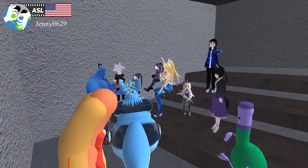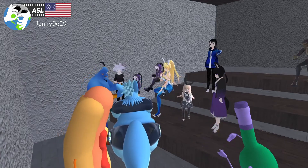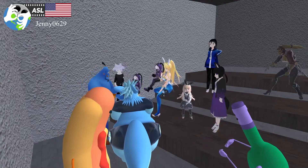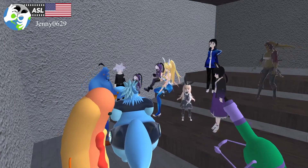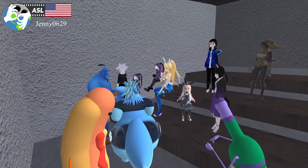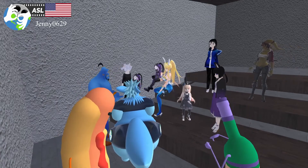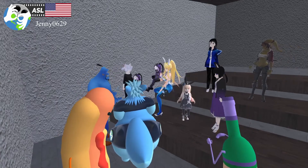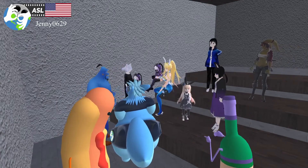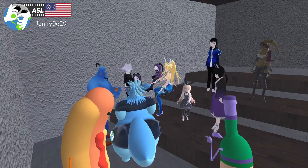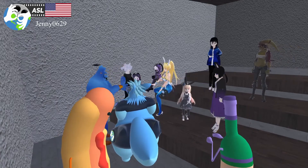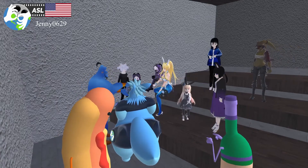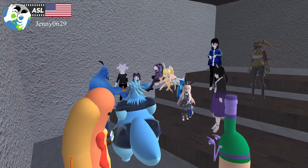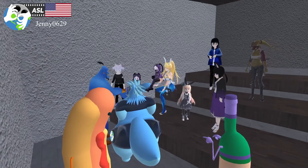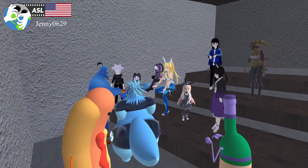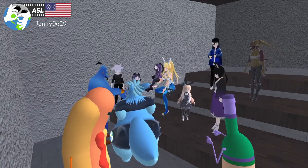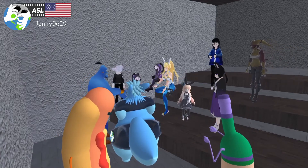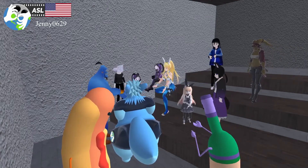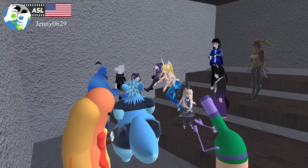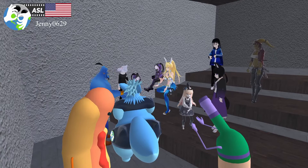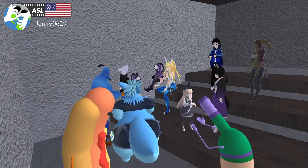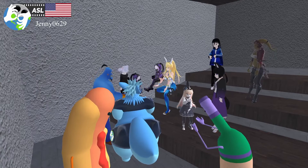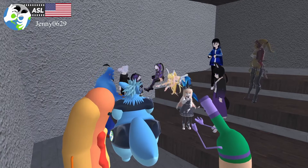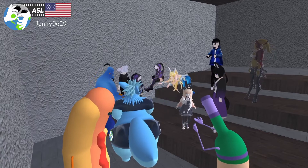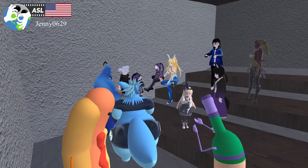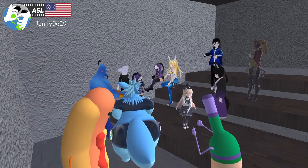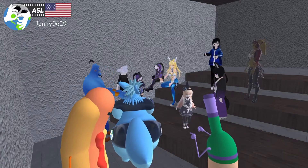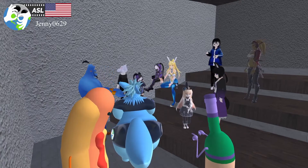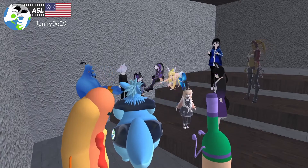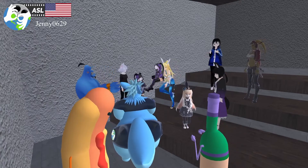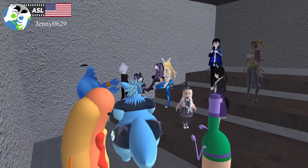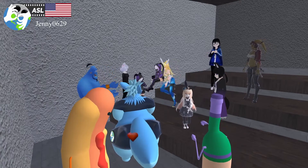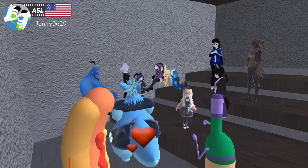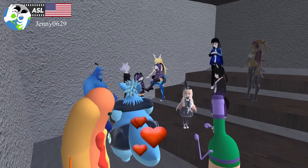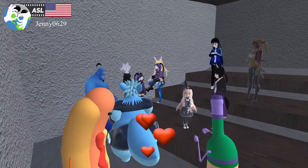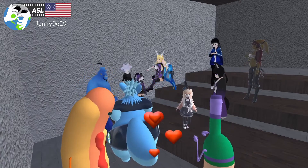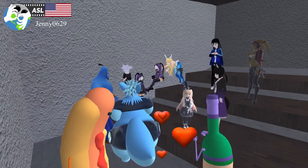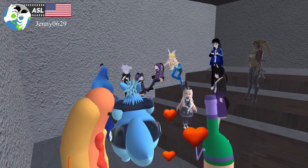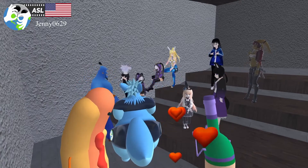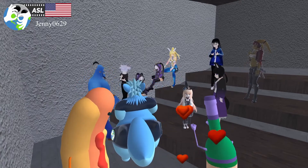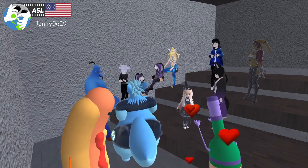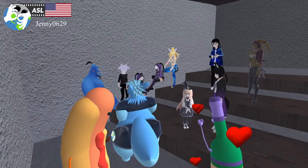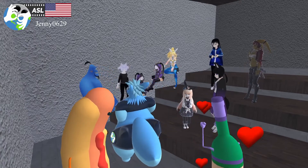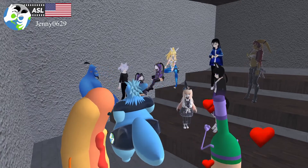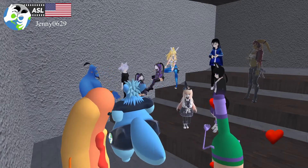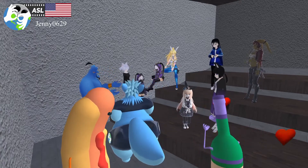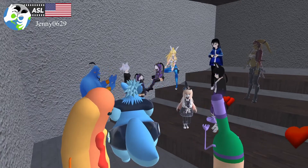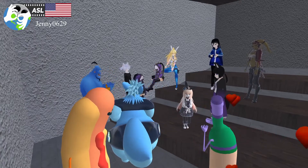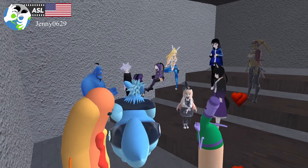I'm No, figuring you. this out. Yeah. No, you. Oh, okay. Explain if it's being done through classifiers. I feel like I've just